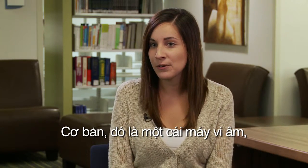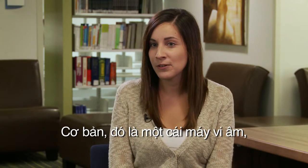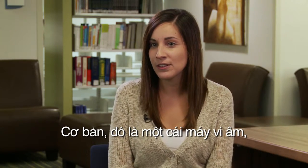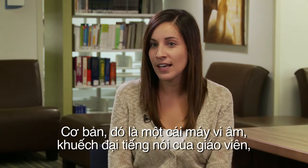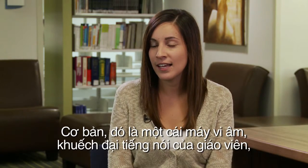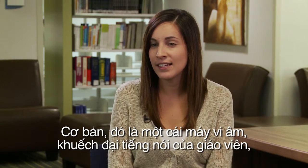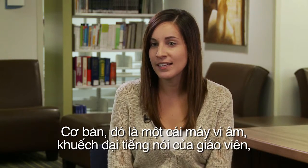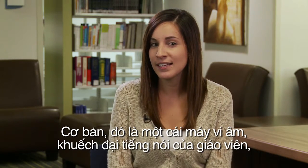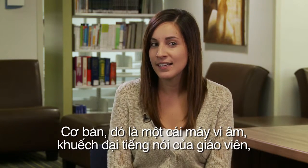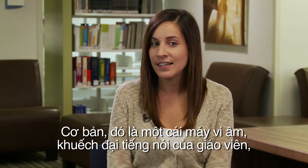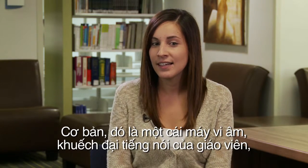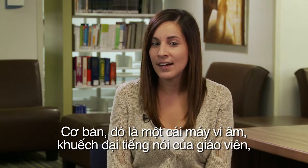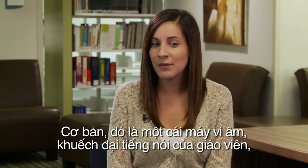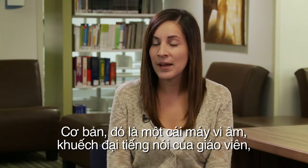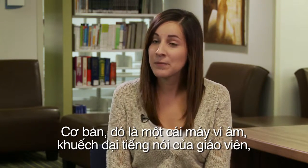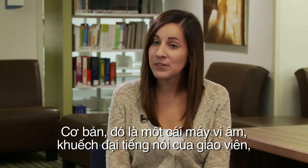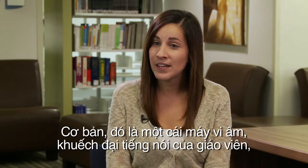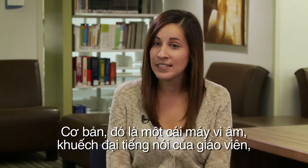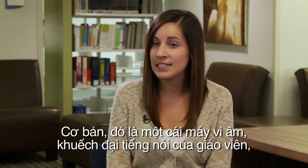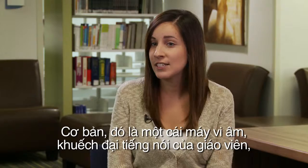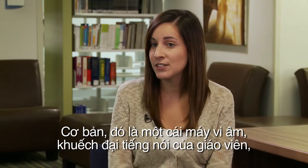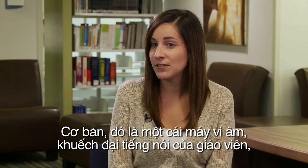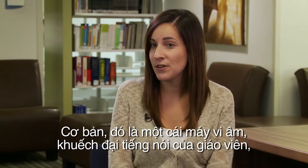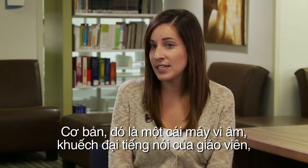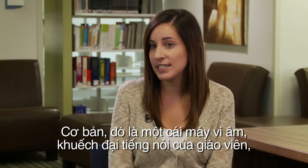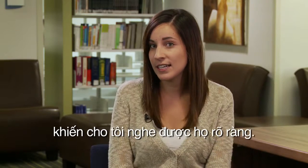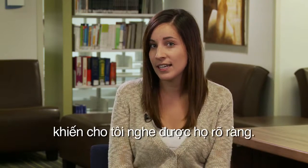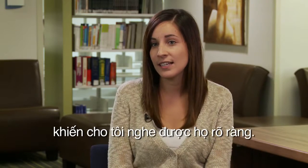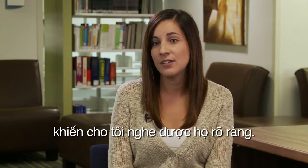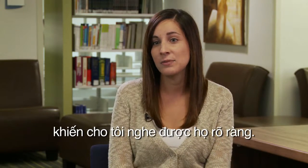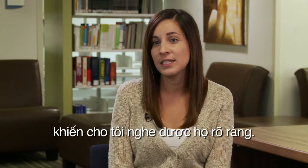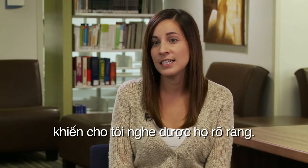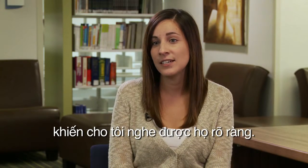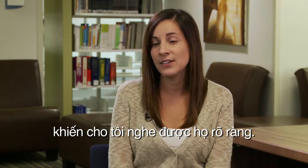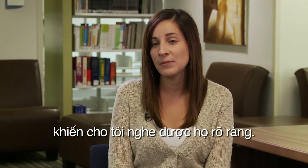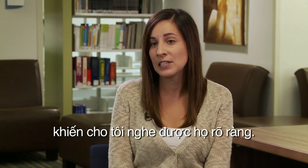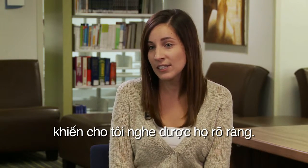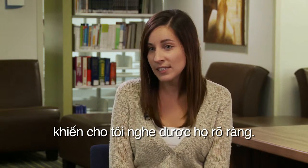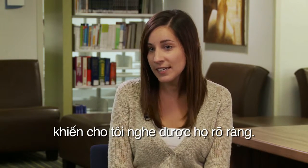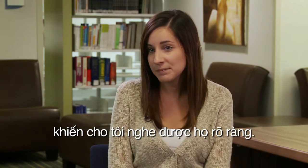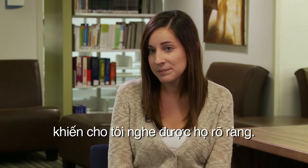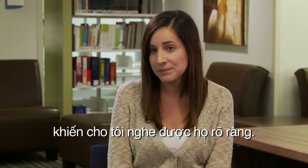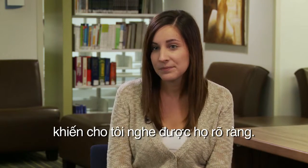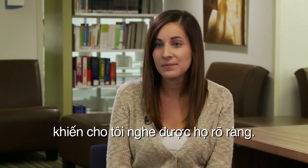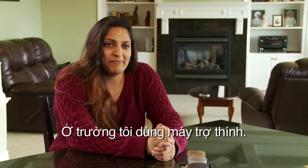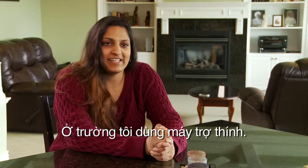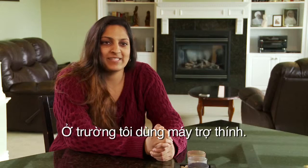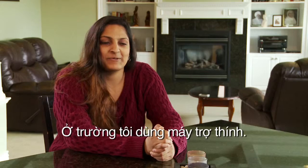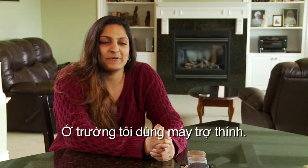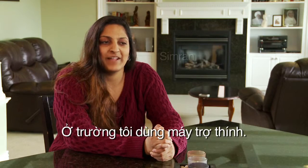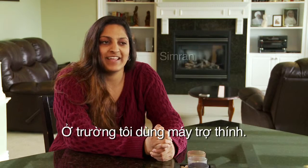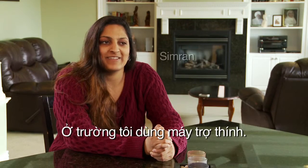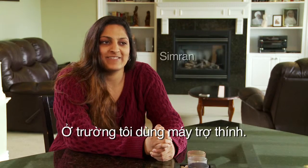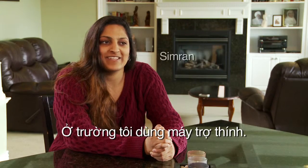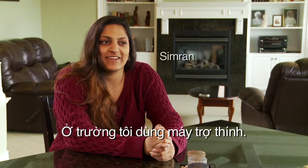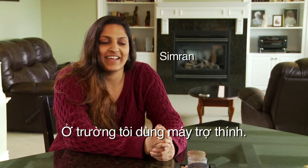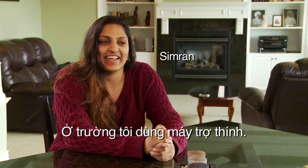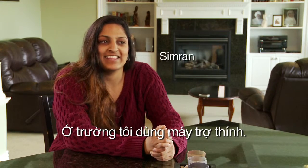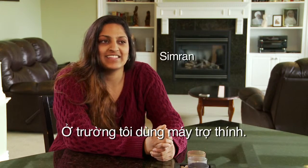that amplifies the teacher's voice and allows me to hear them clearly. At school, I use hearing aids.